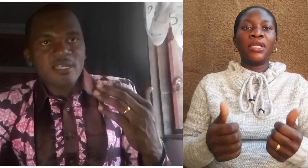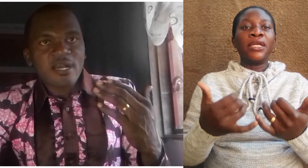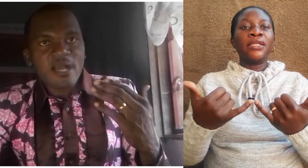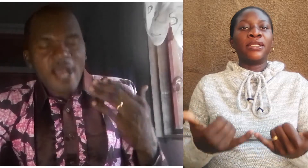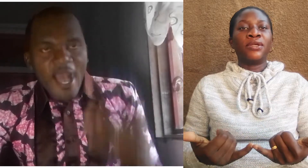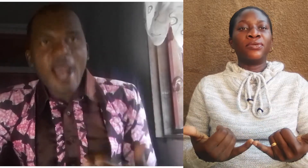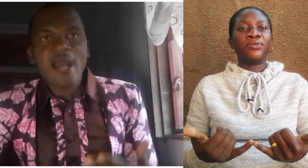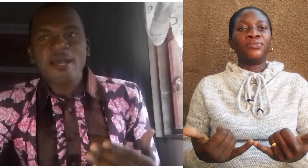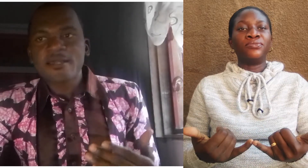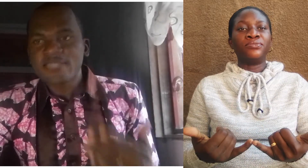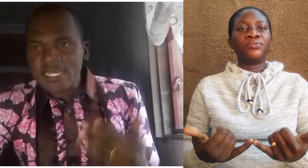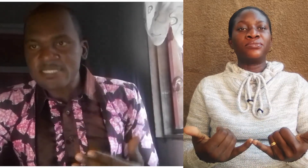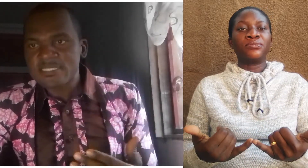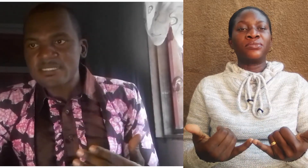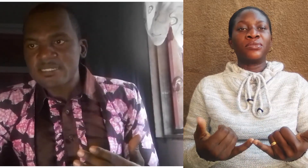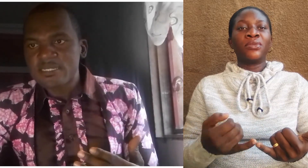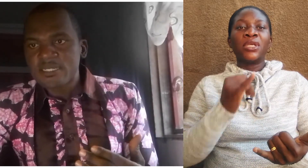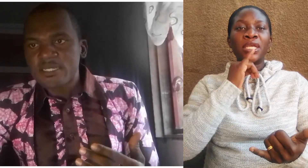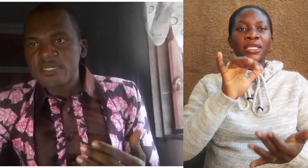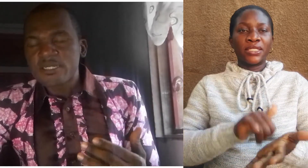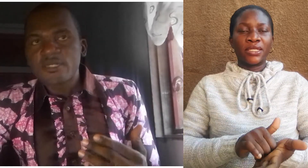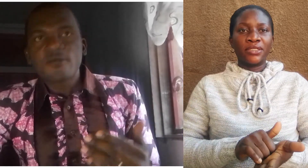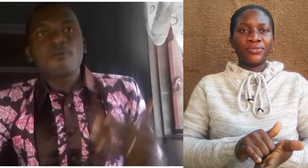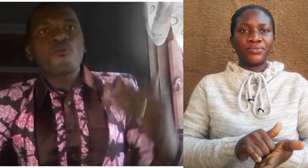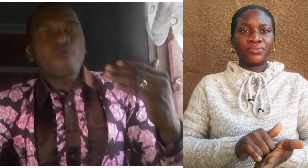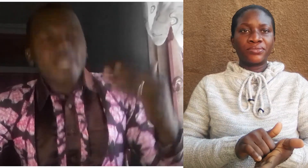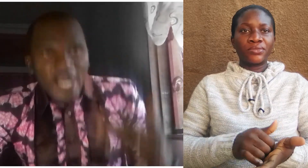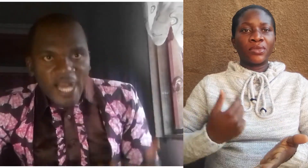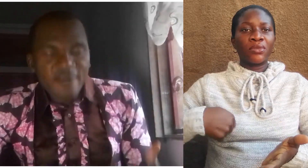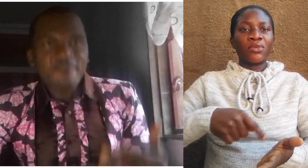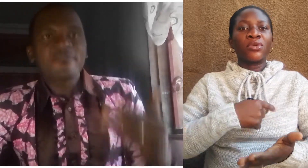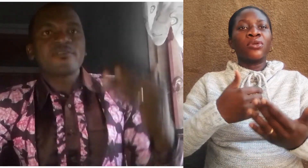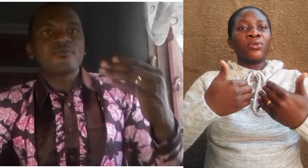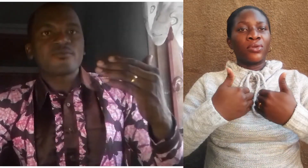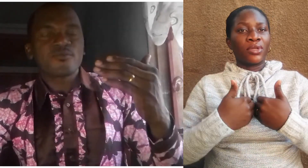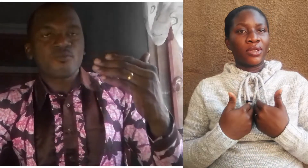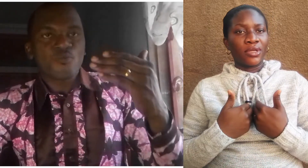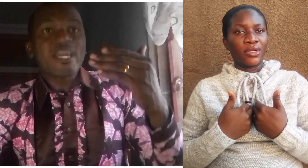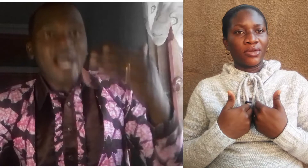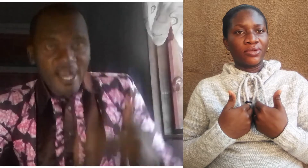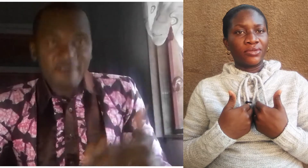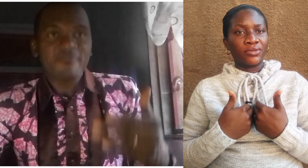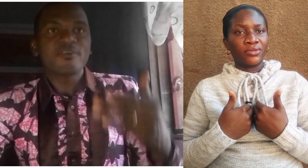solution are that we have